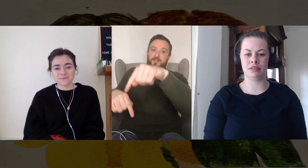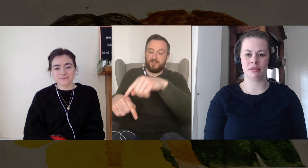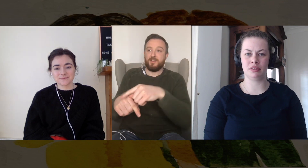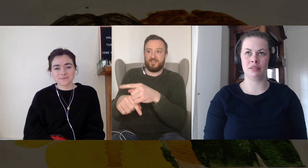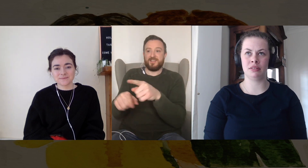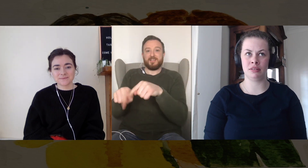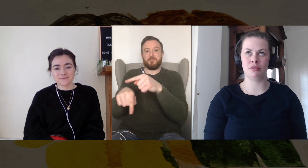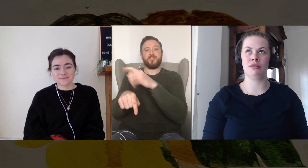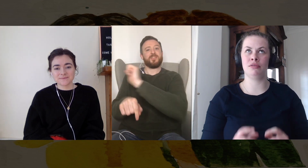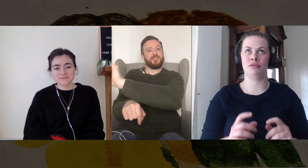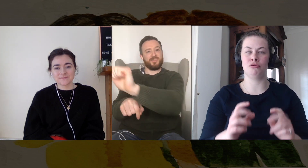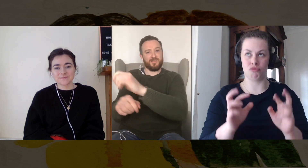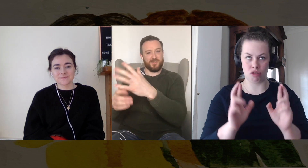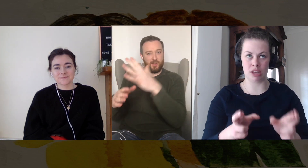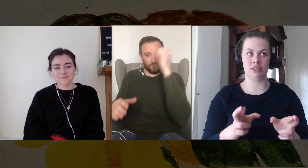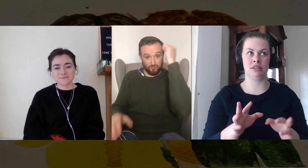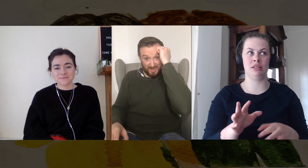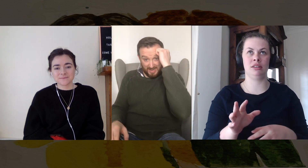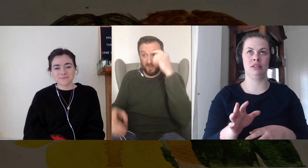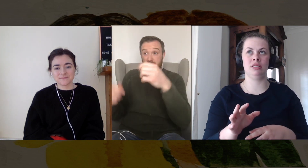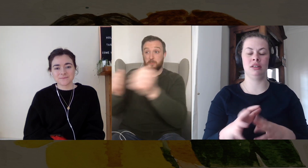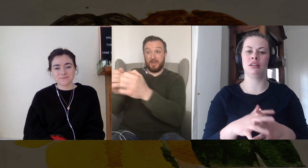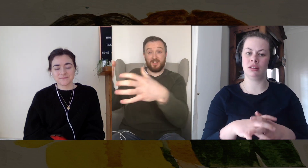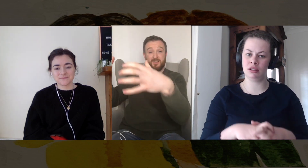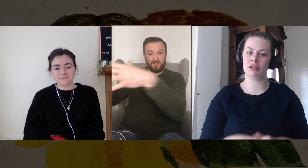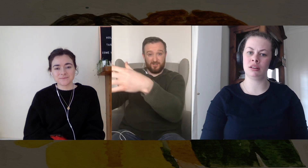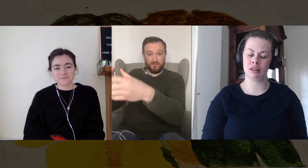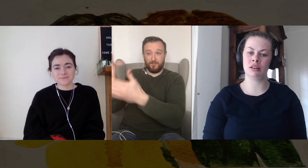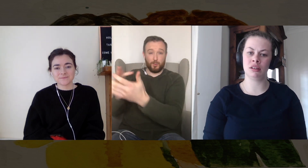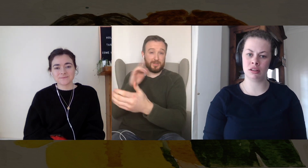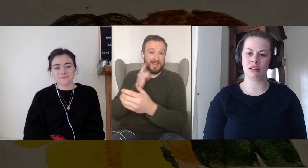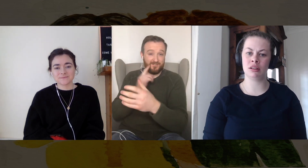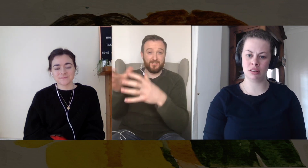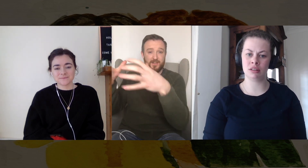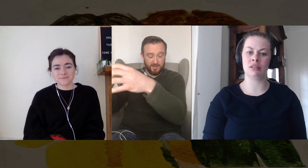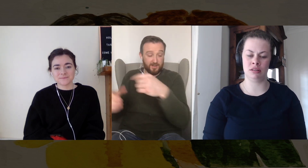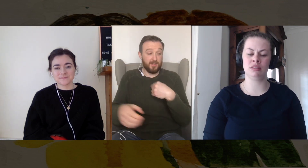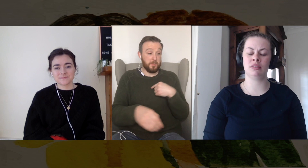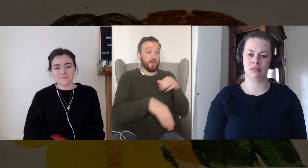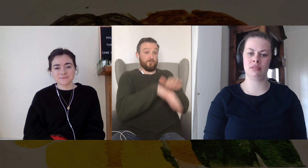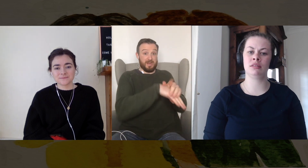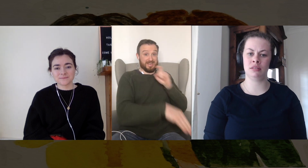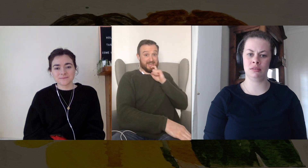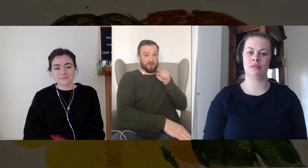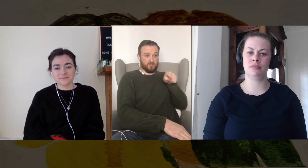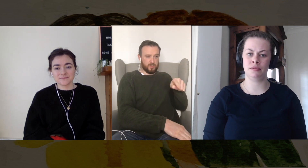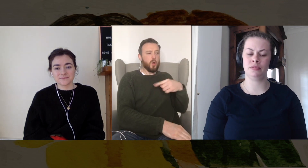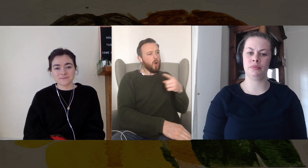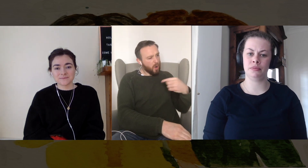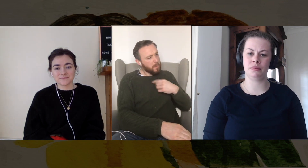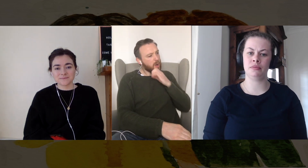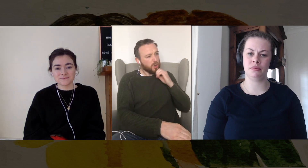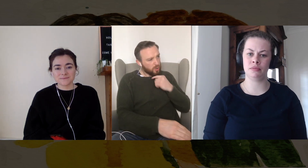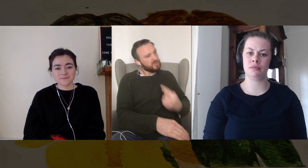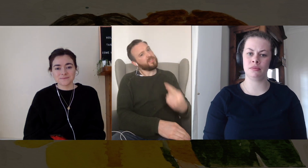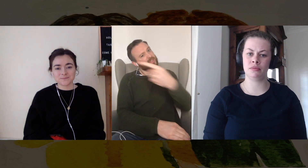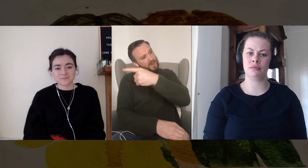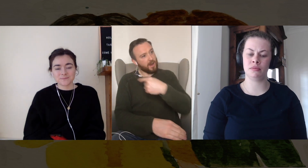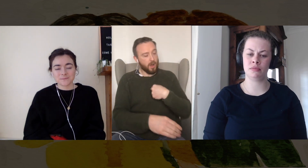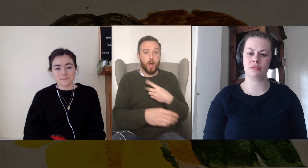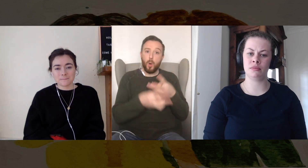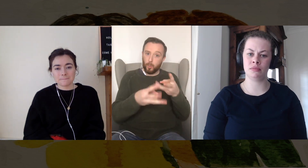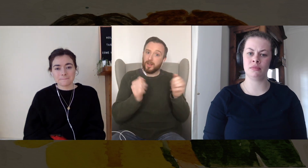and his friend was a cousin of a friend of mine. Right. Who was also in Australia. So they had met as a group.